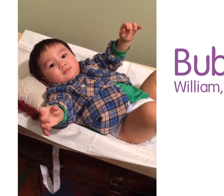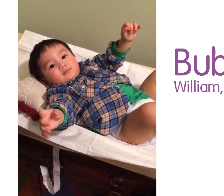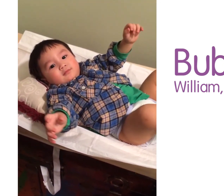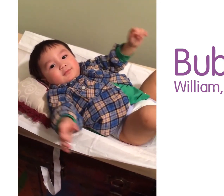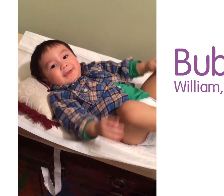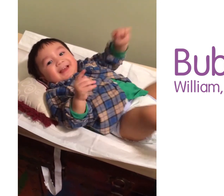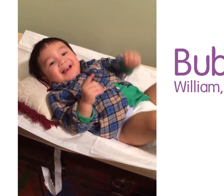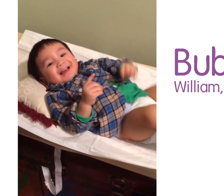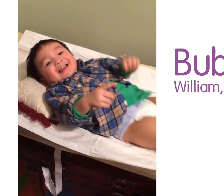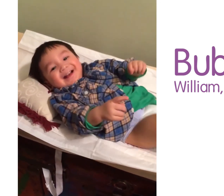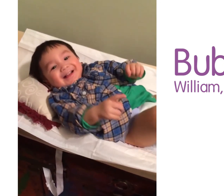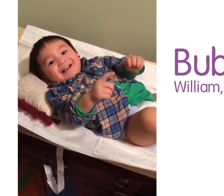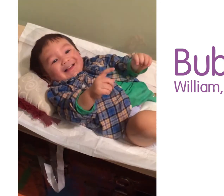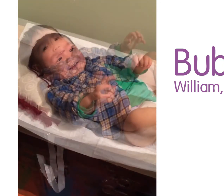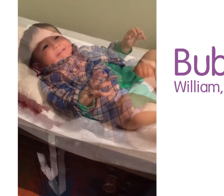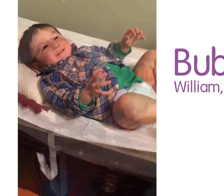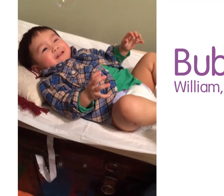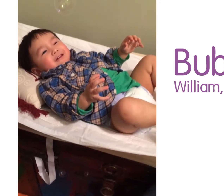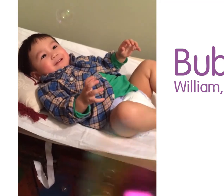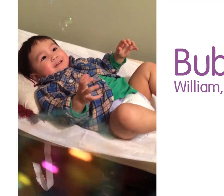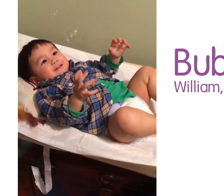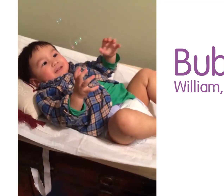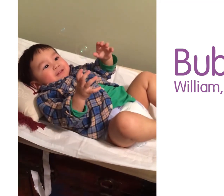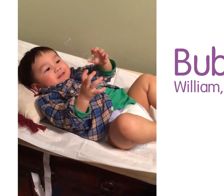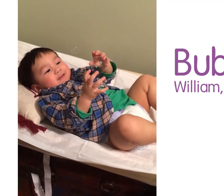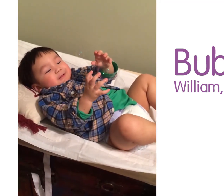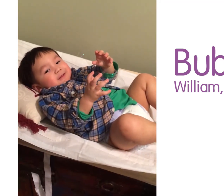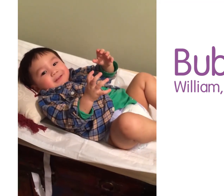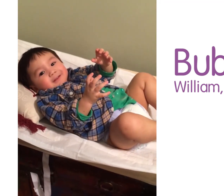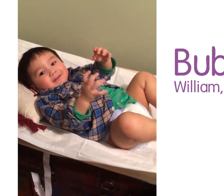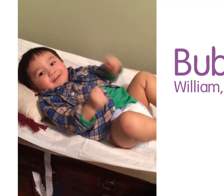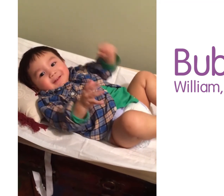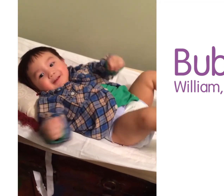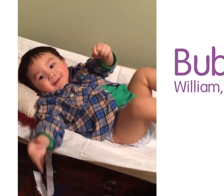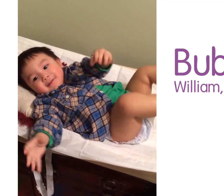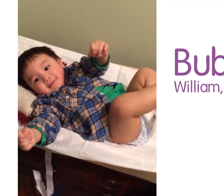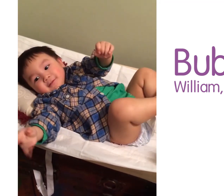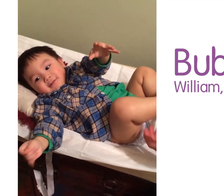Show me bubbles. Bubbles.